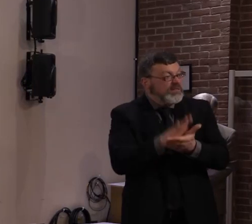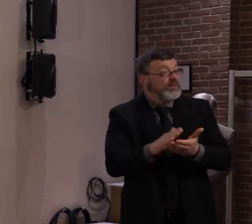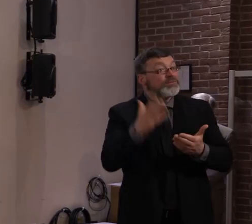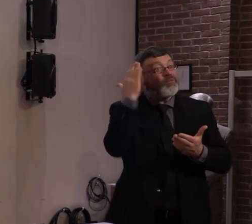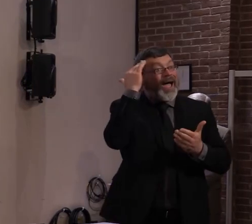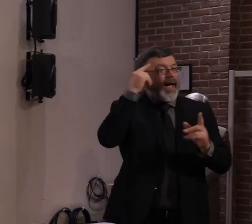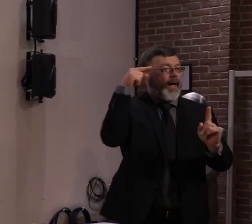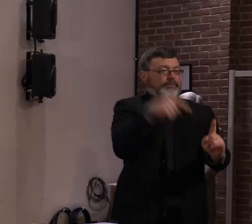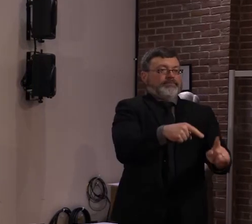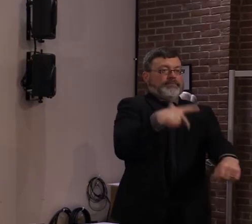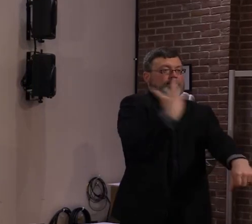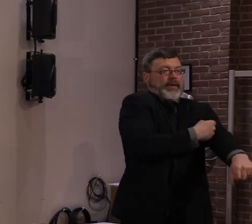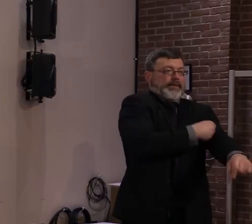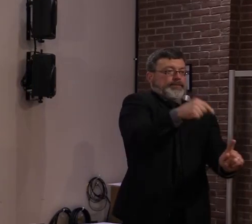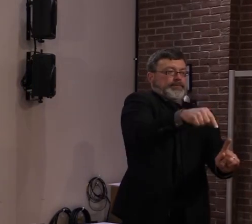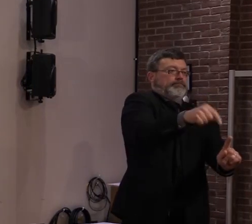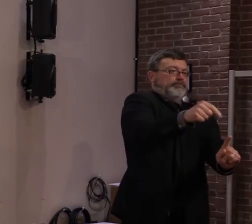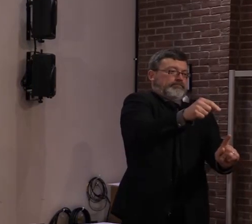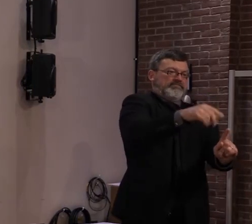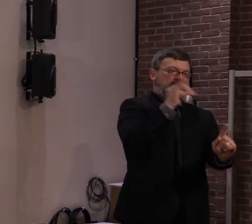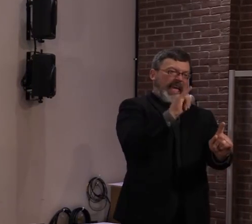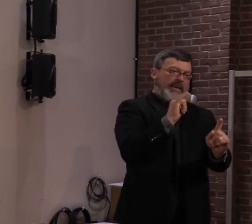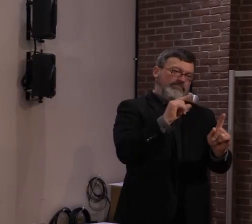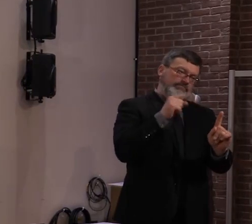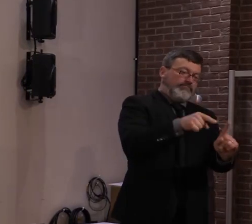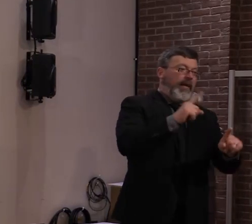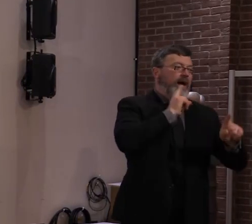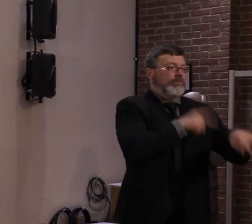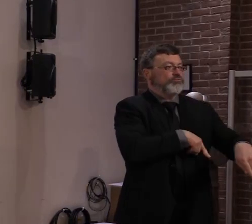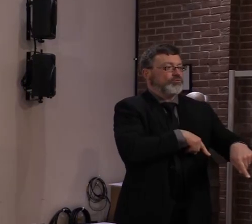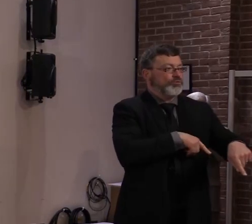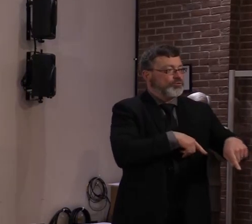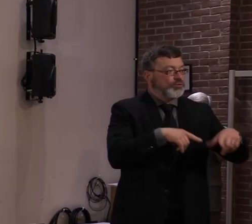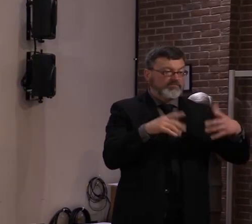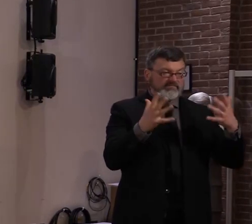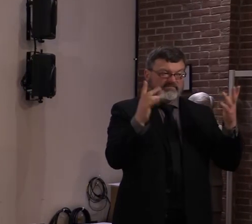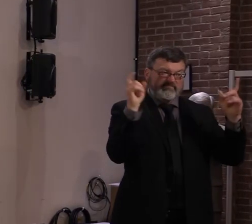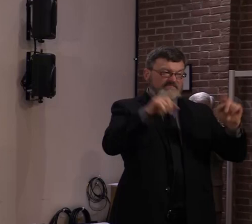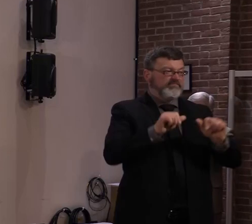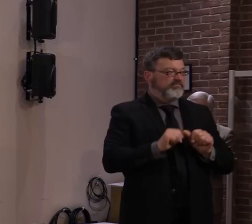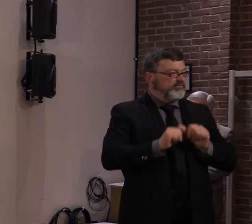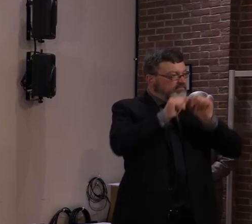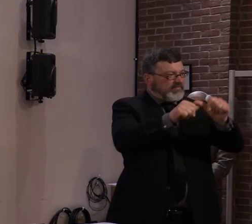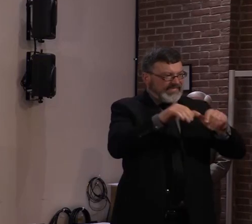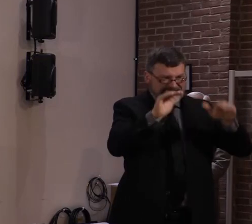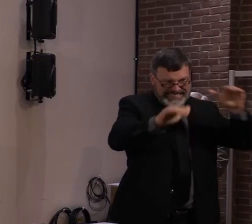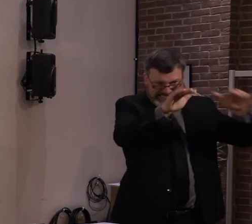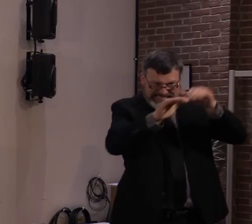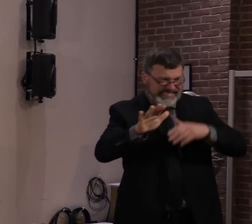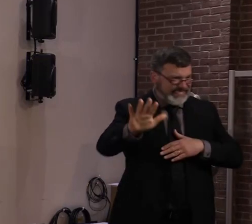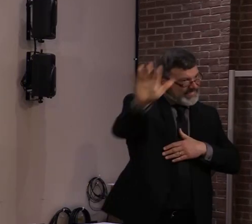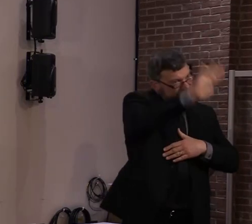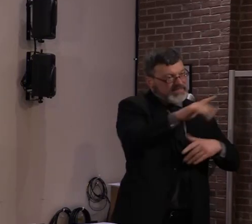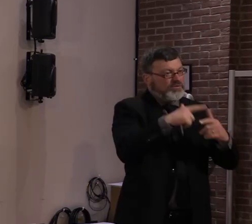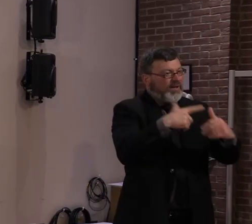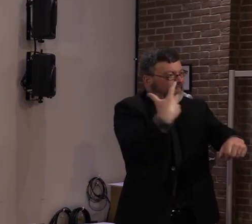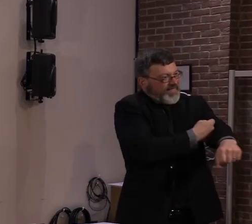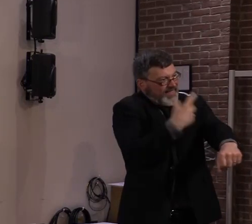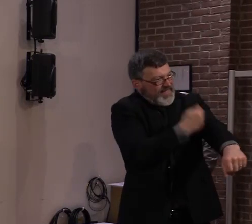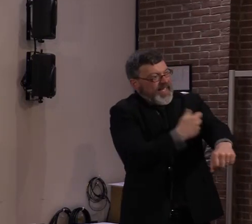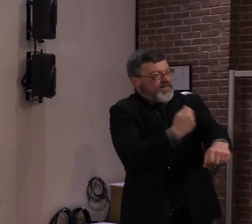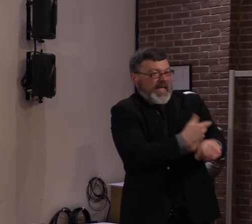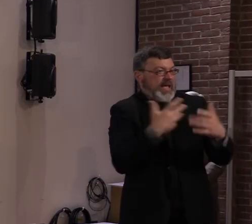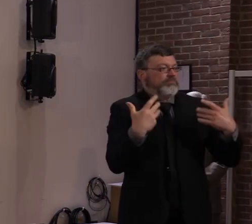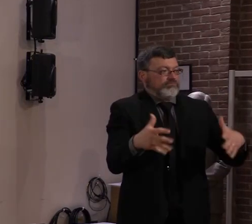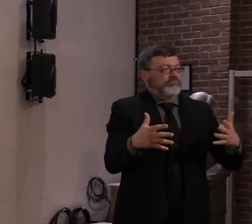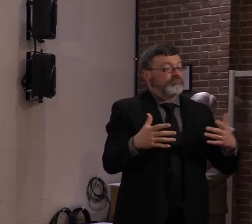that we can continue along the Vermont forward path. This means easing some protocols,